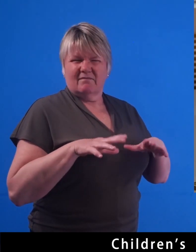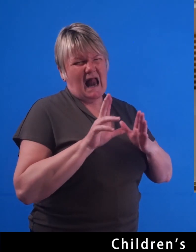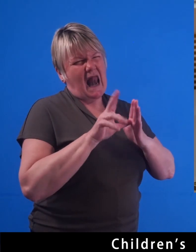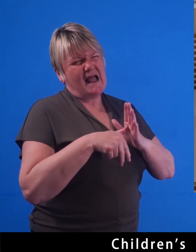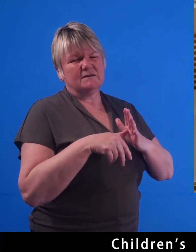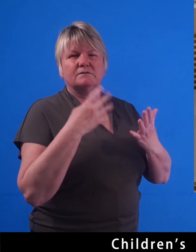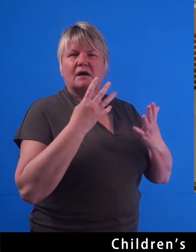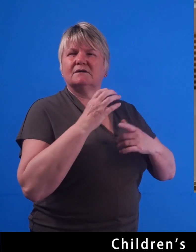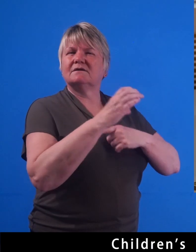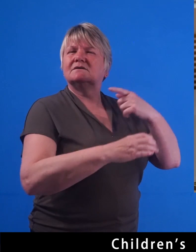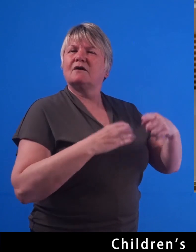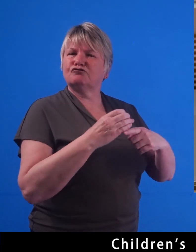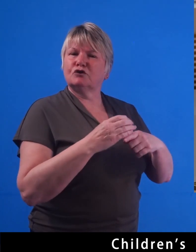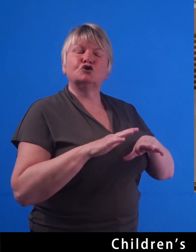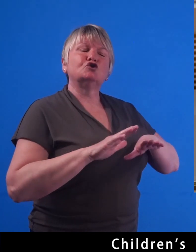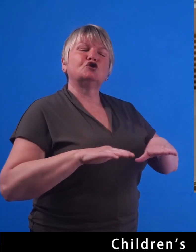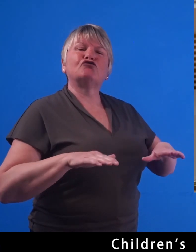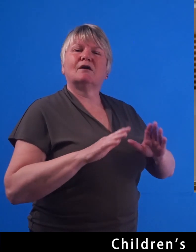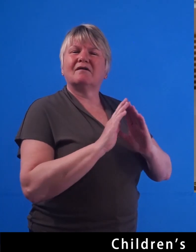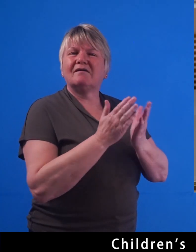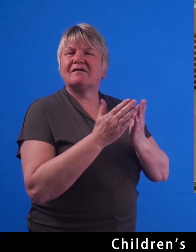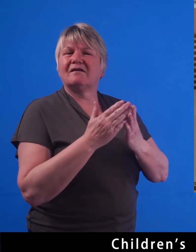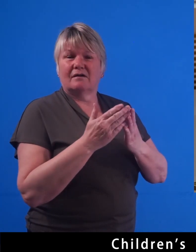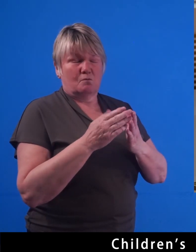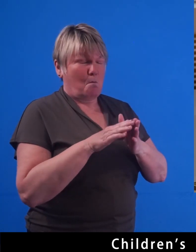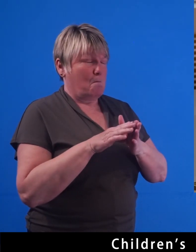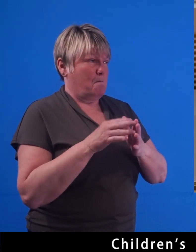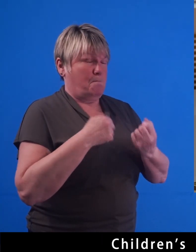Children's literature took off in the late 19th century in Britain,